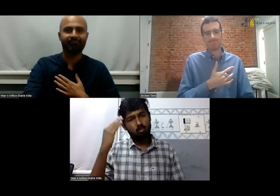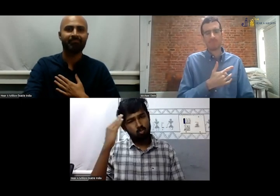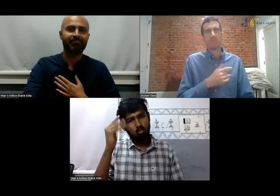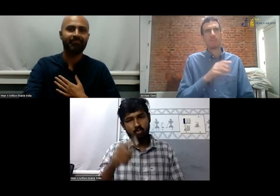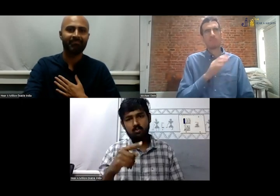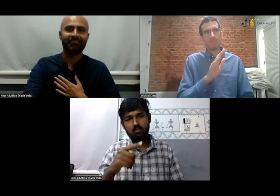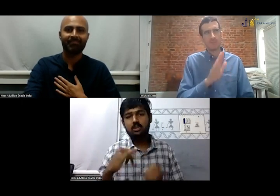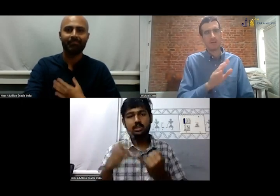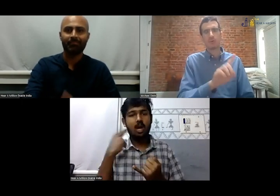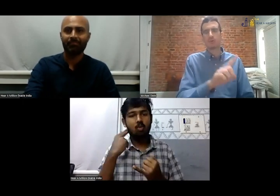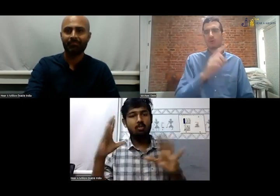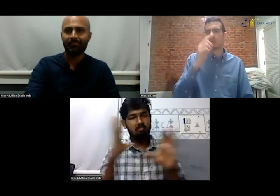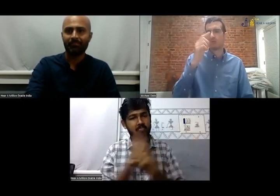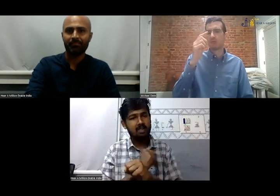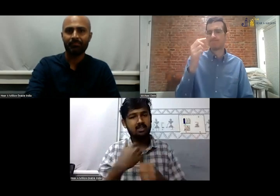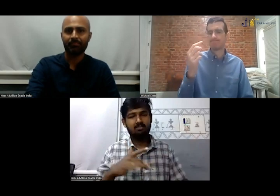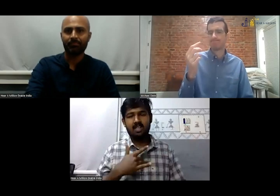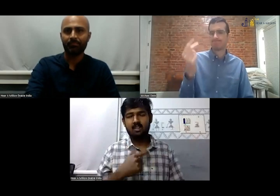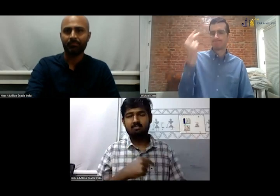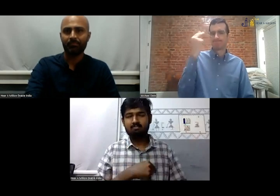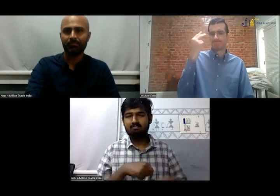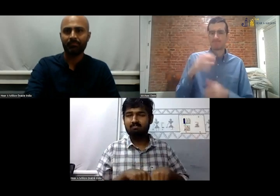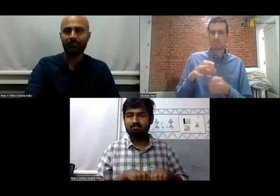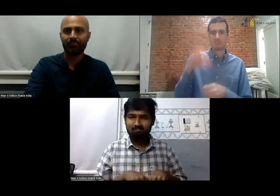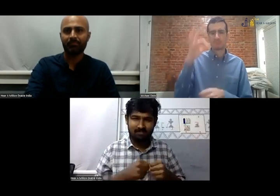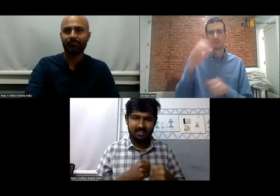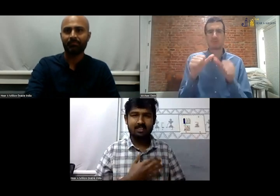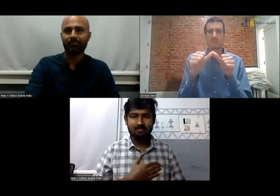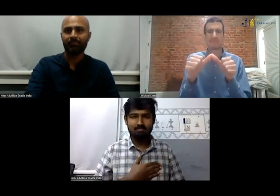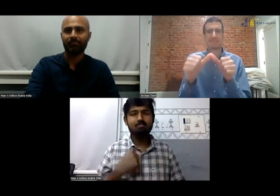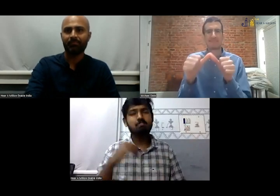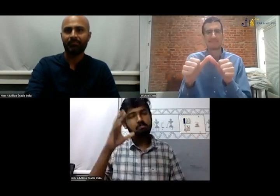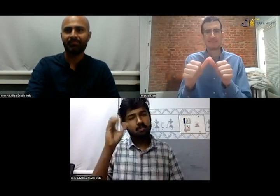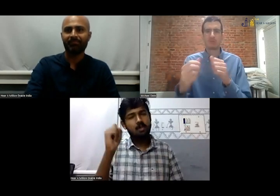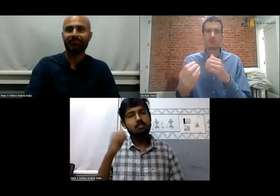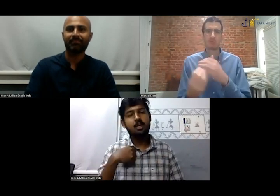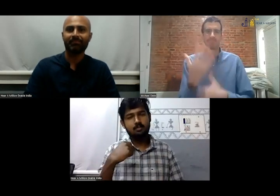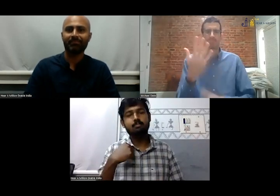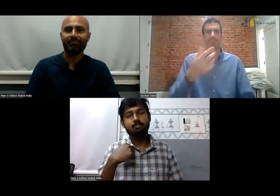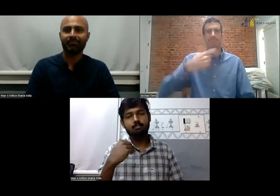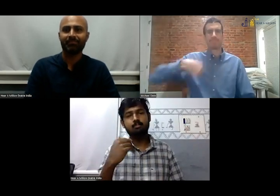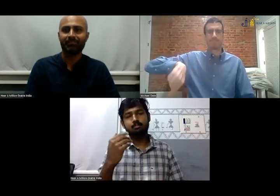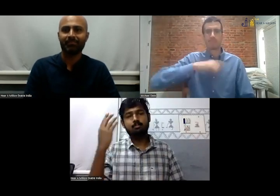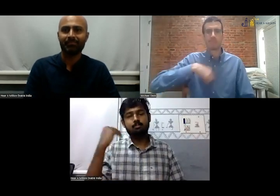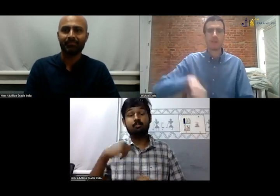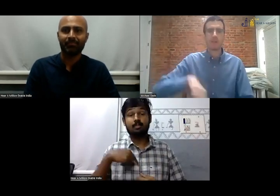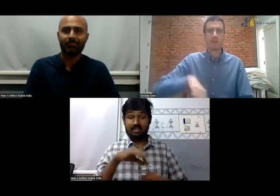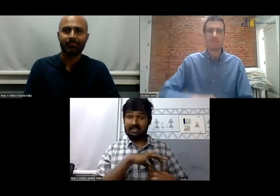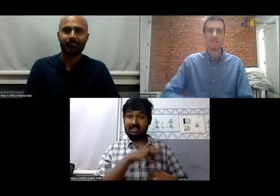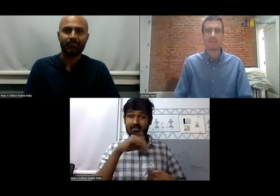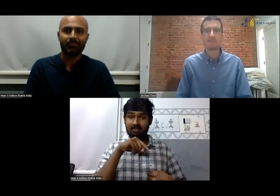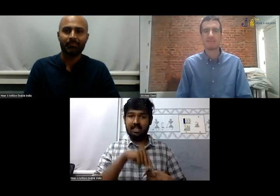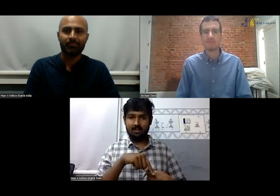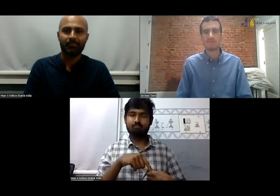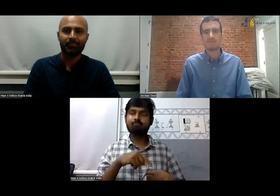for pursuing LLB. I know that Sudamani, we will miss Sudamani.